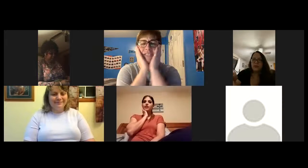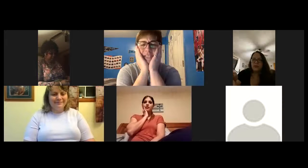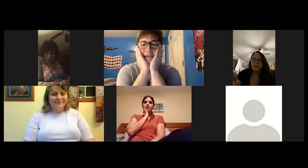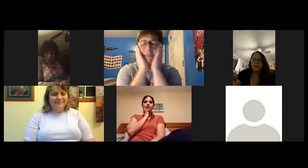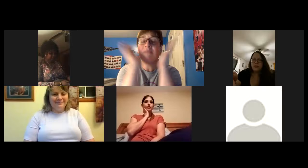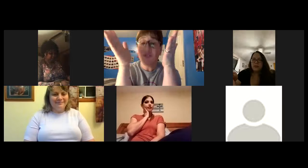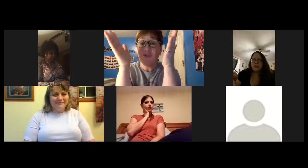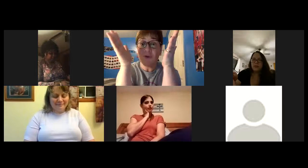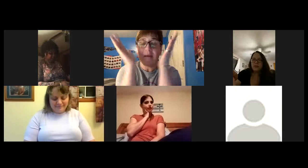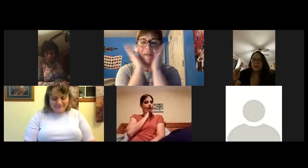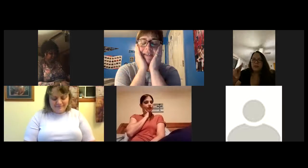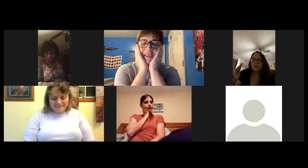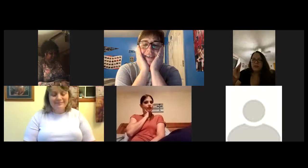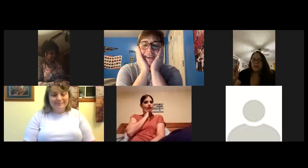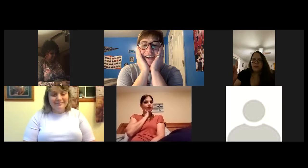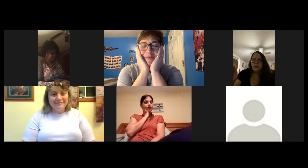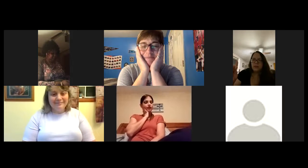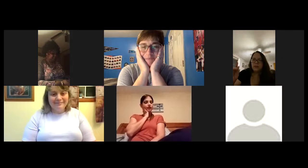think I just said the same thing, but you know what I mean.